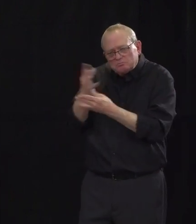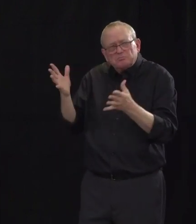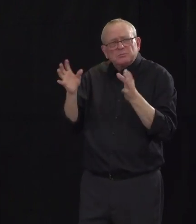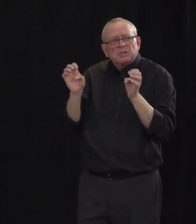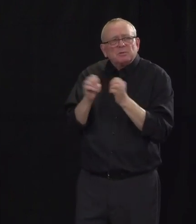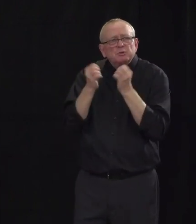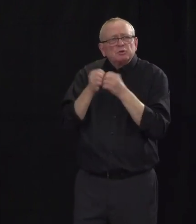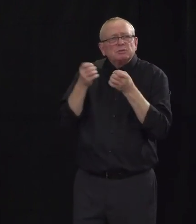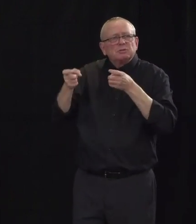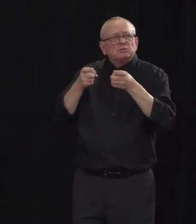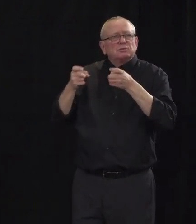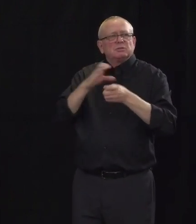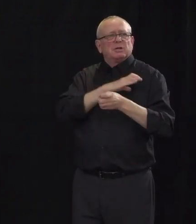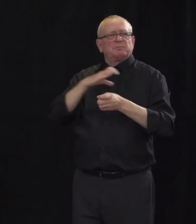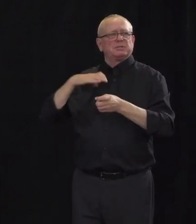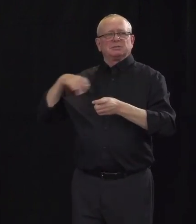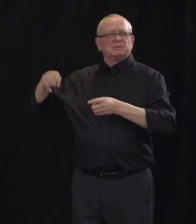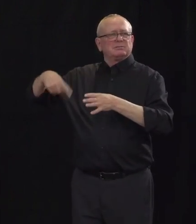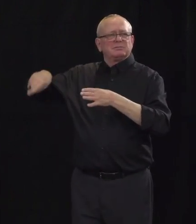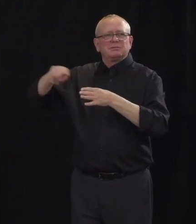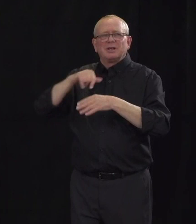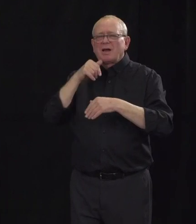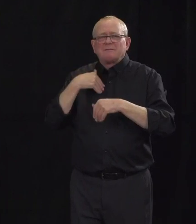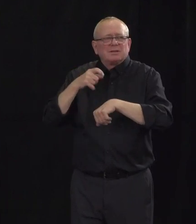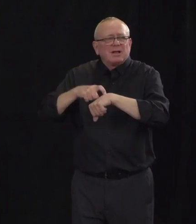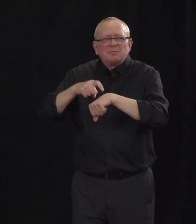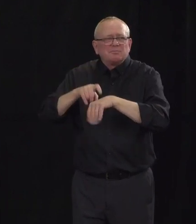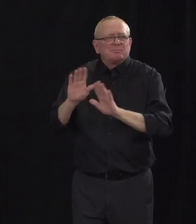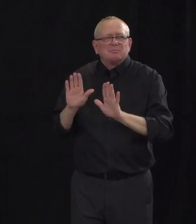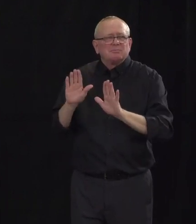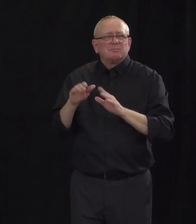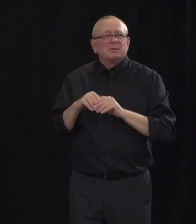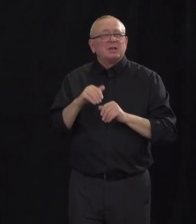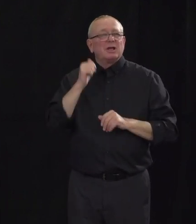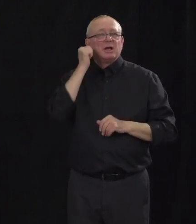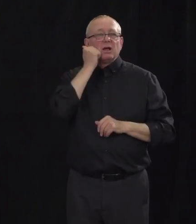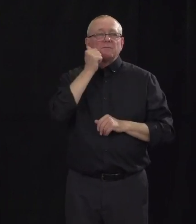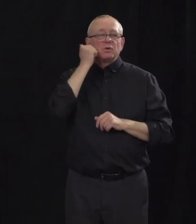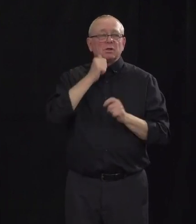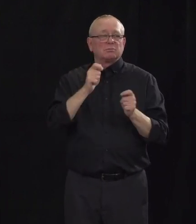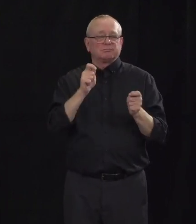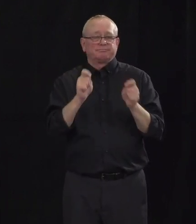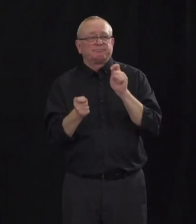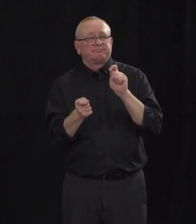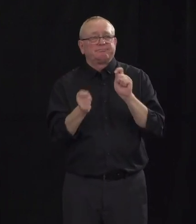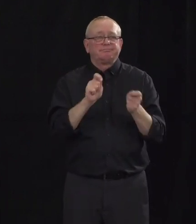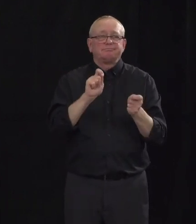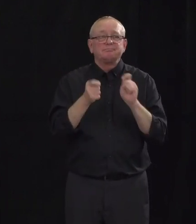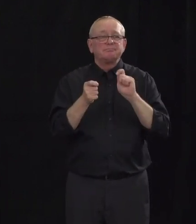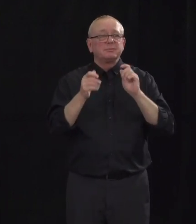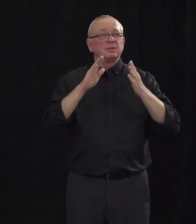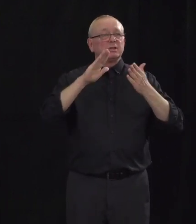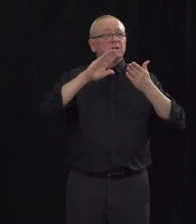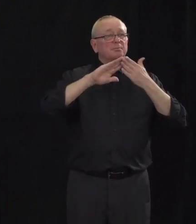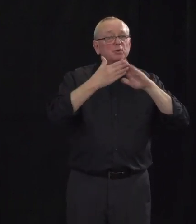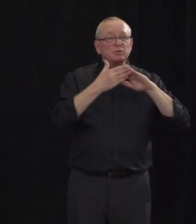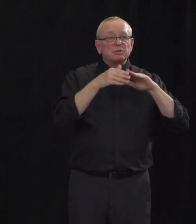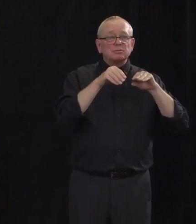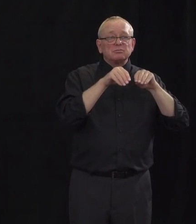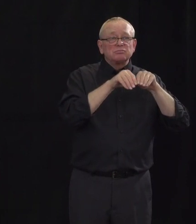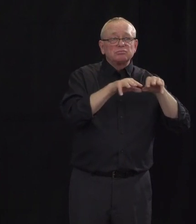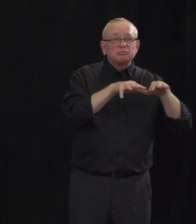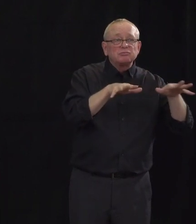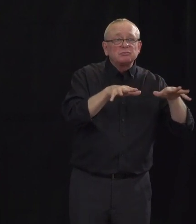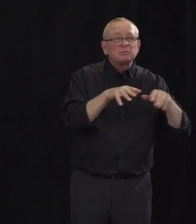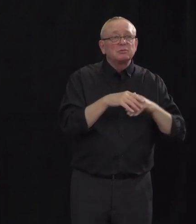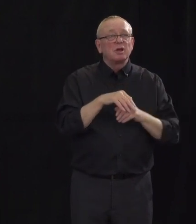is a change that we've seen with our community transmission happening, with some large outbreaks that are very concerning. And we wanted